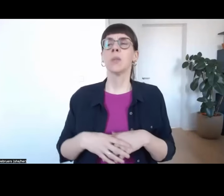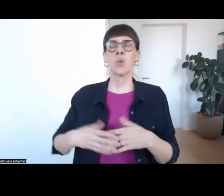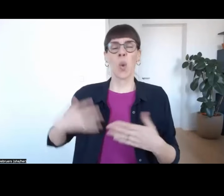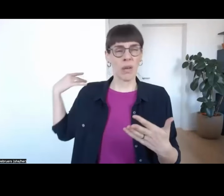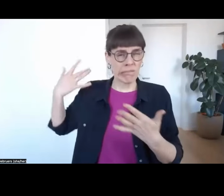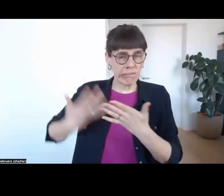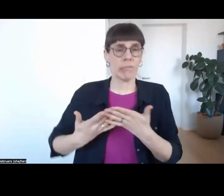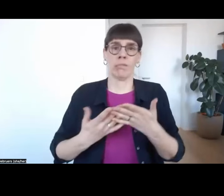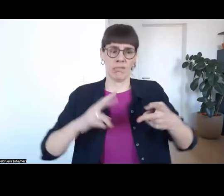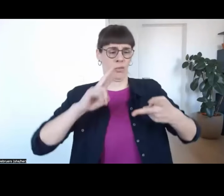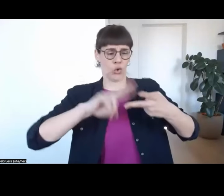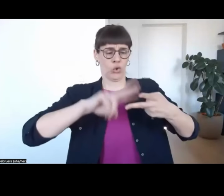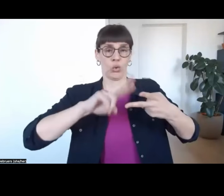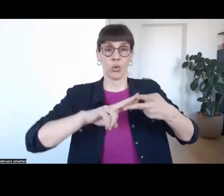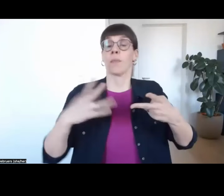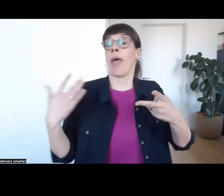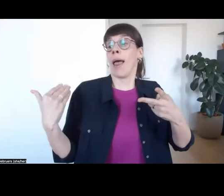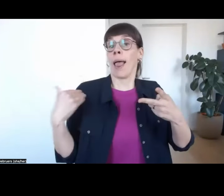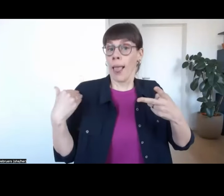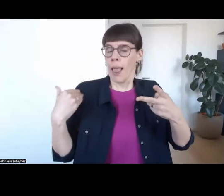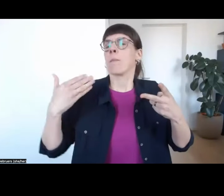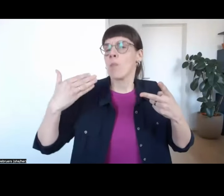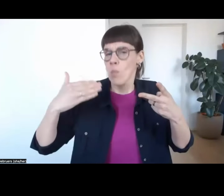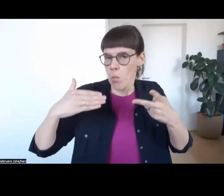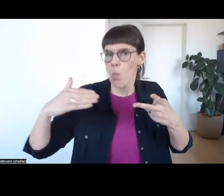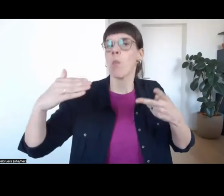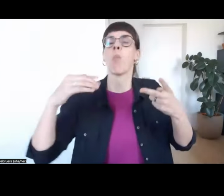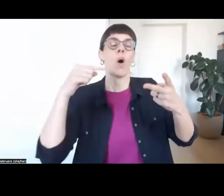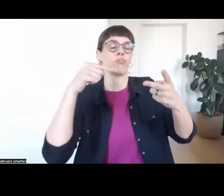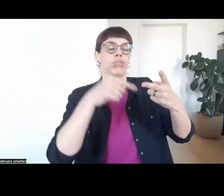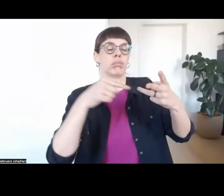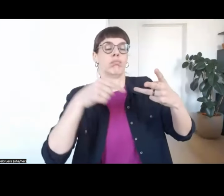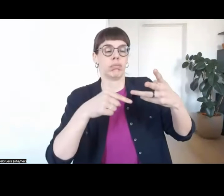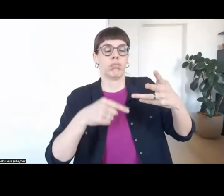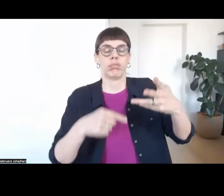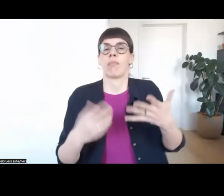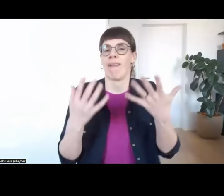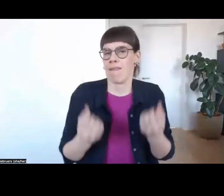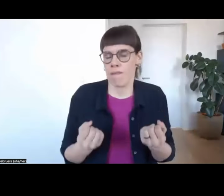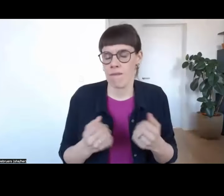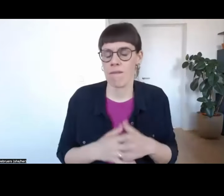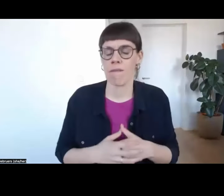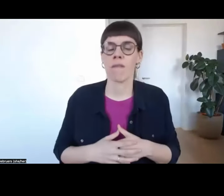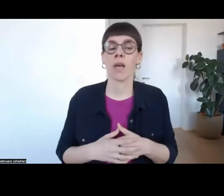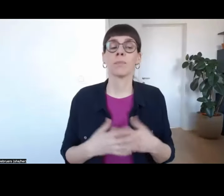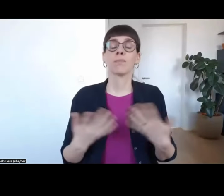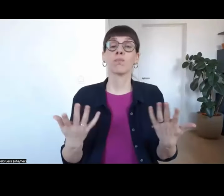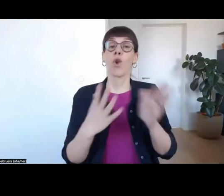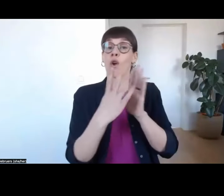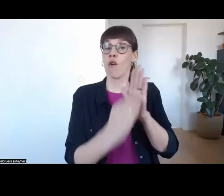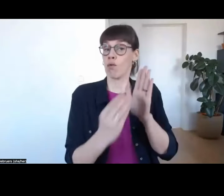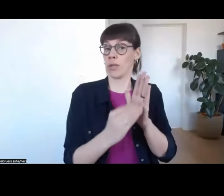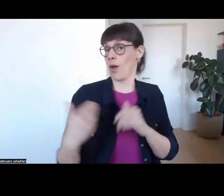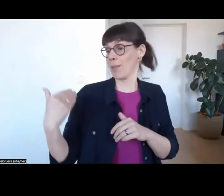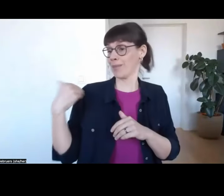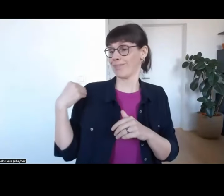the non-binary option? And so the research to date has mostly been binary, but of course now we're seeing things